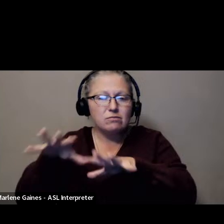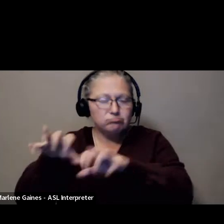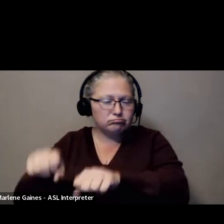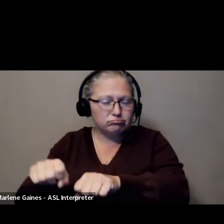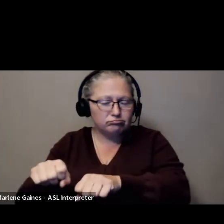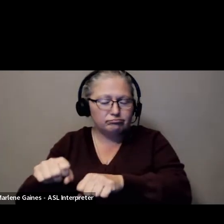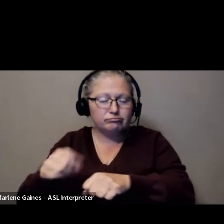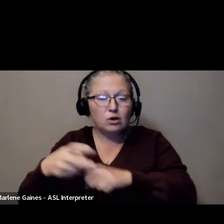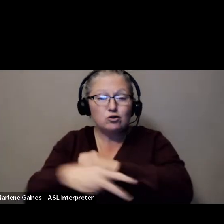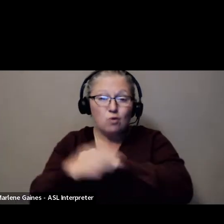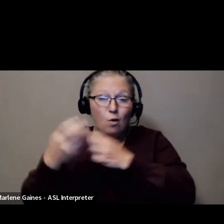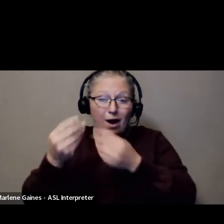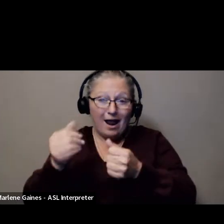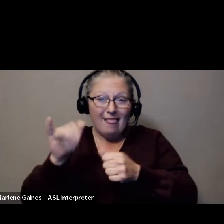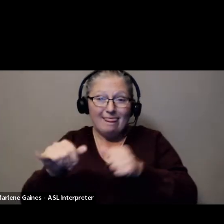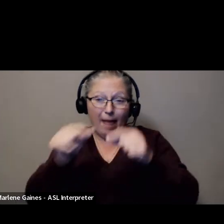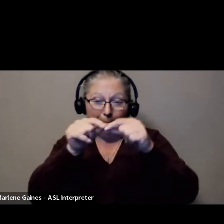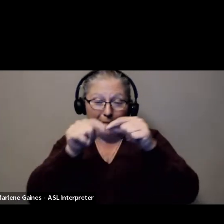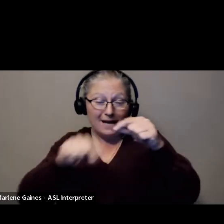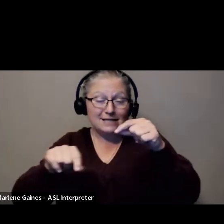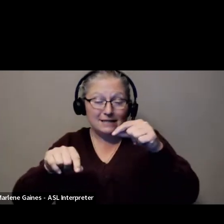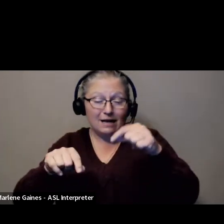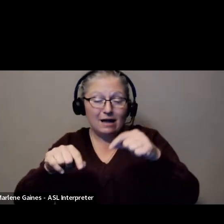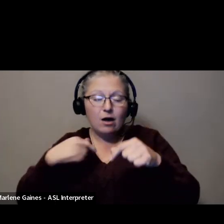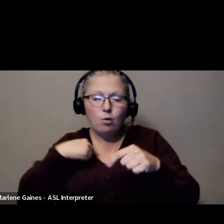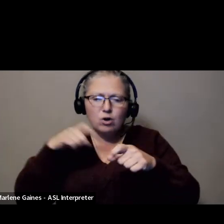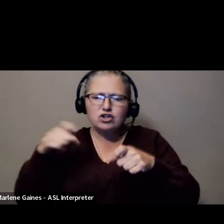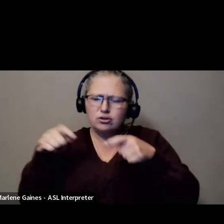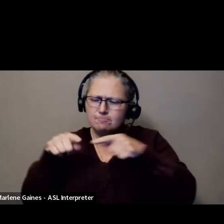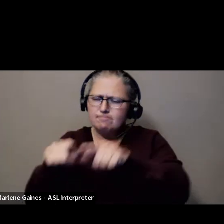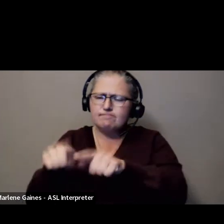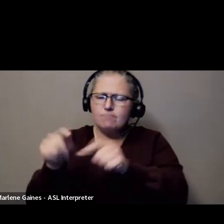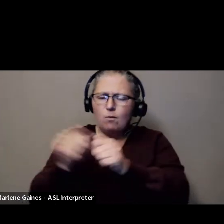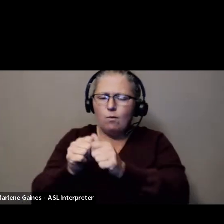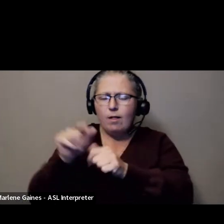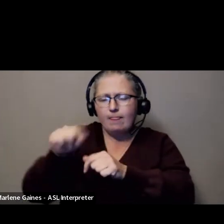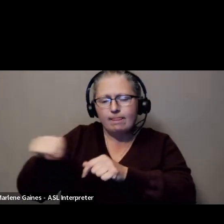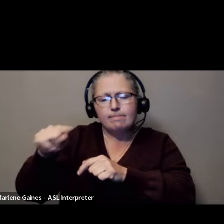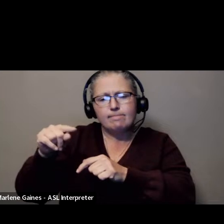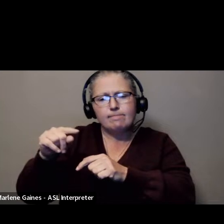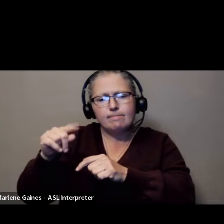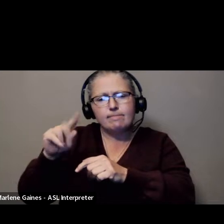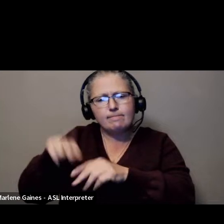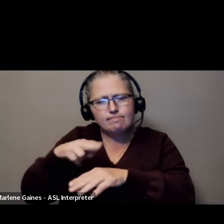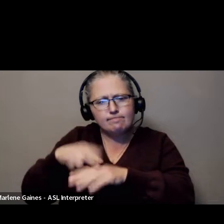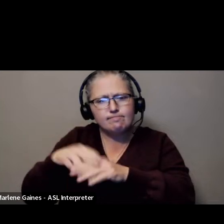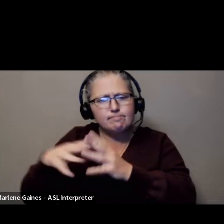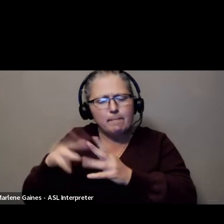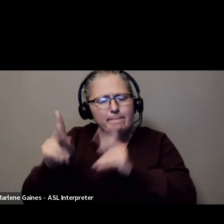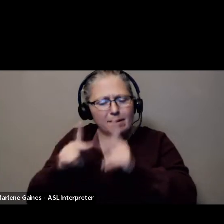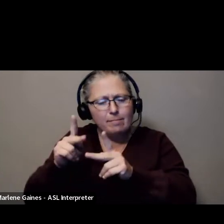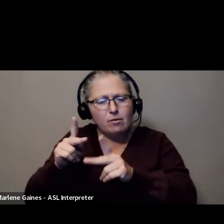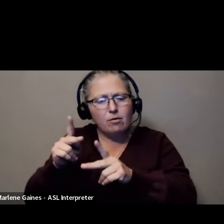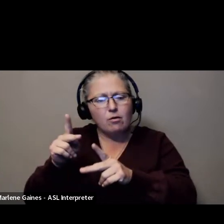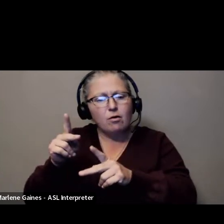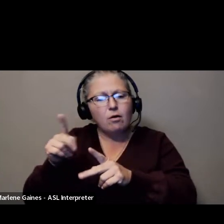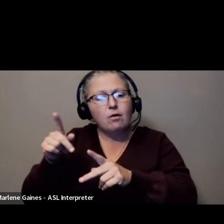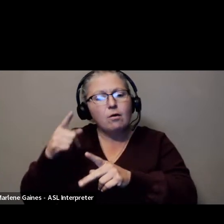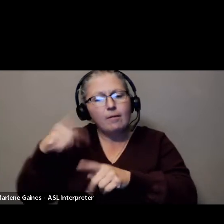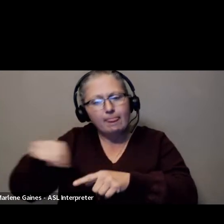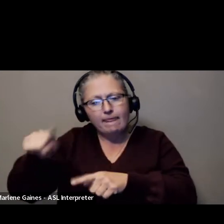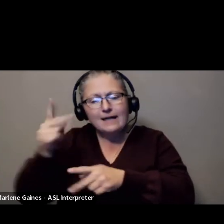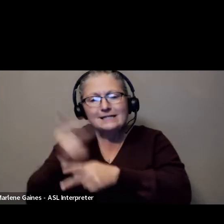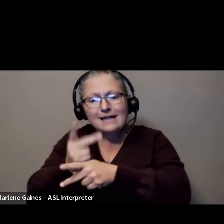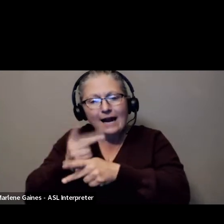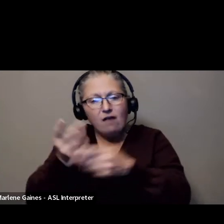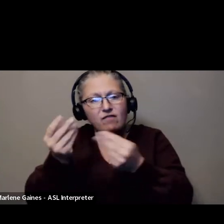peninsula, we should be, alongside with the Ramaytush people, the Ramaytush Ohlone, for taking care of